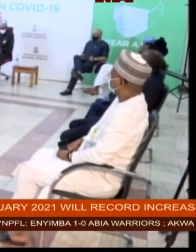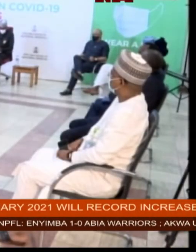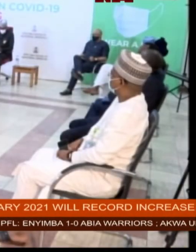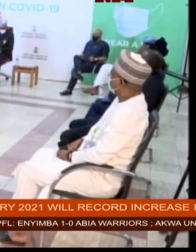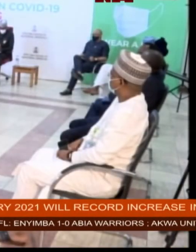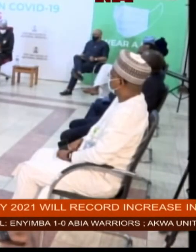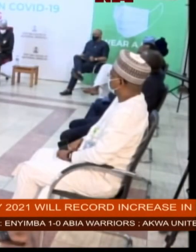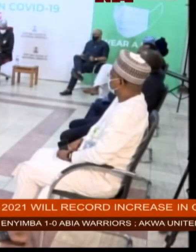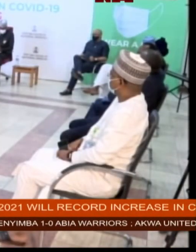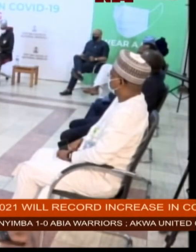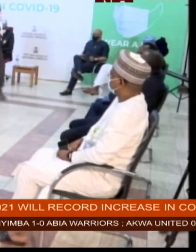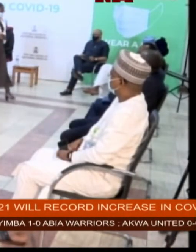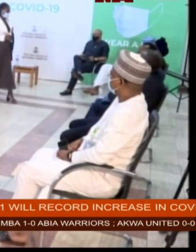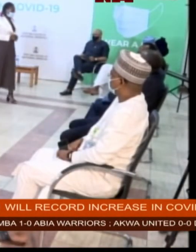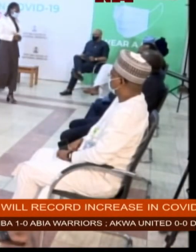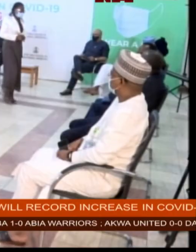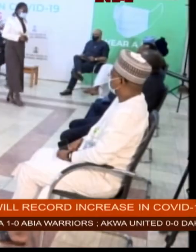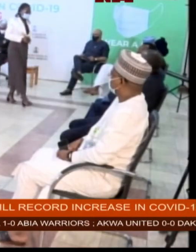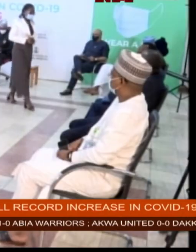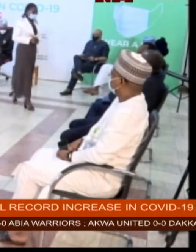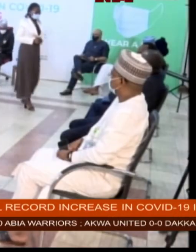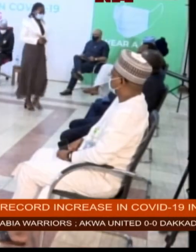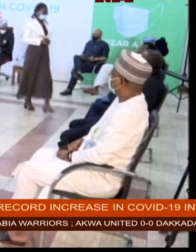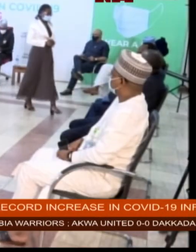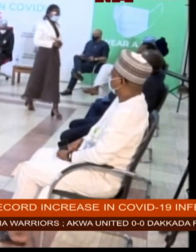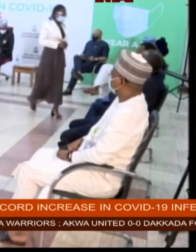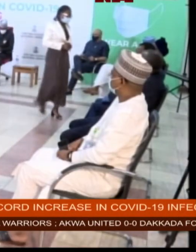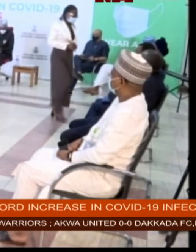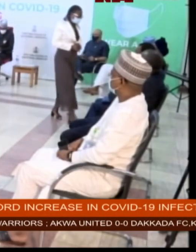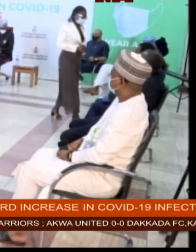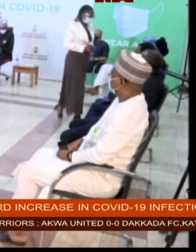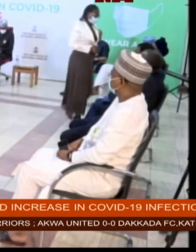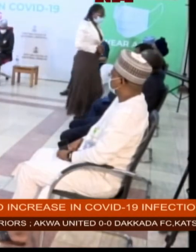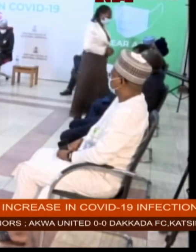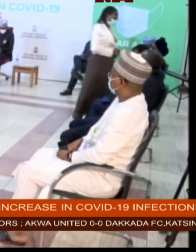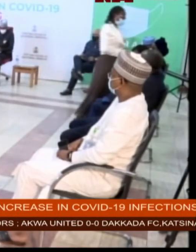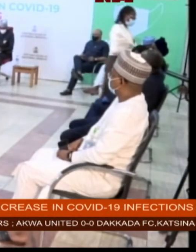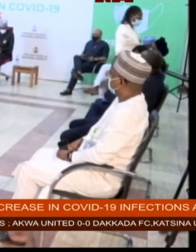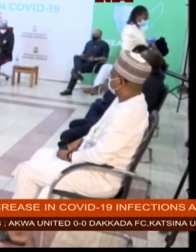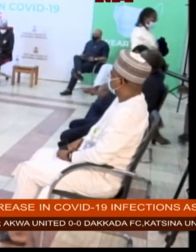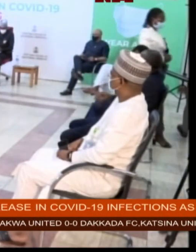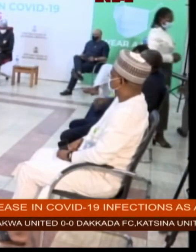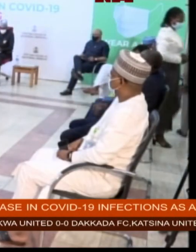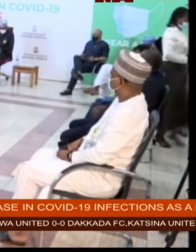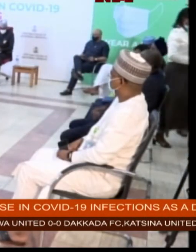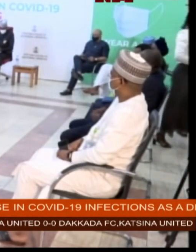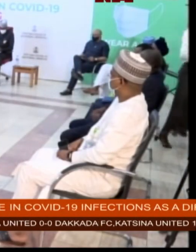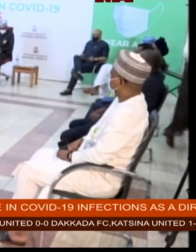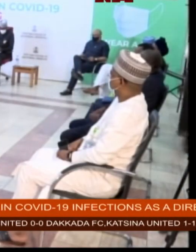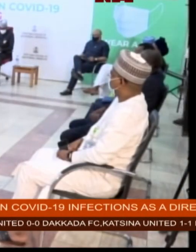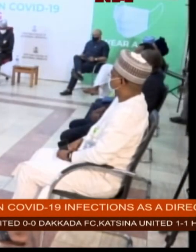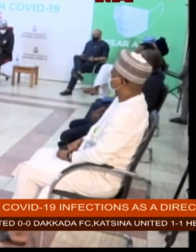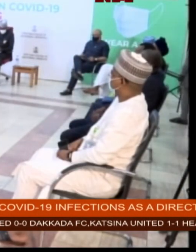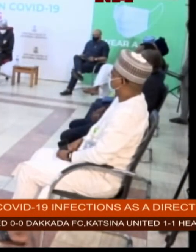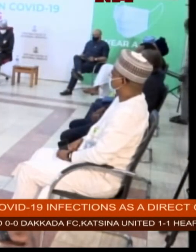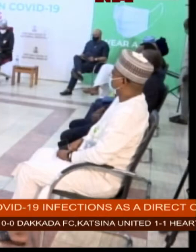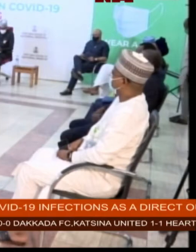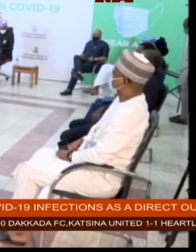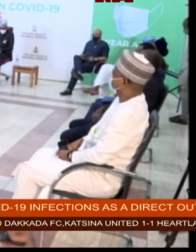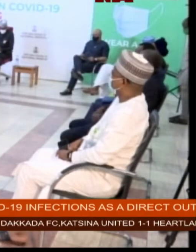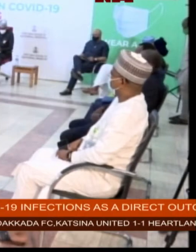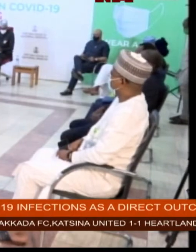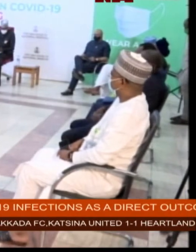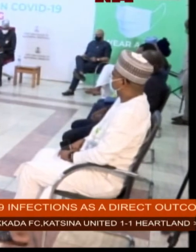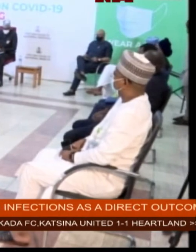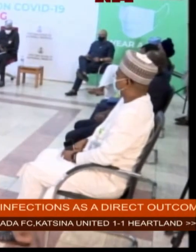Thank you very much, WHO rep in Nigeria. You've just taken us through a course in mass communication, MassCom 101,